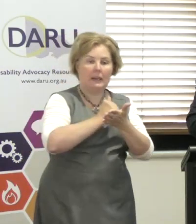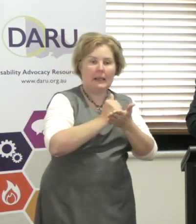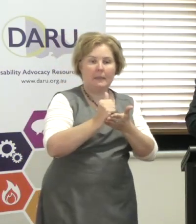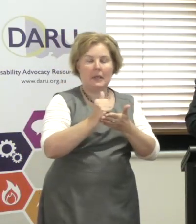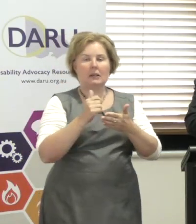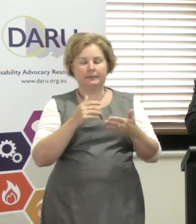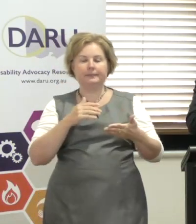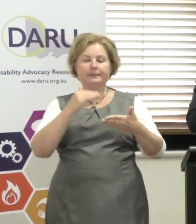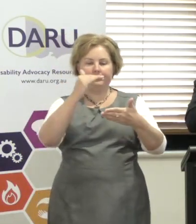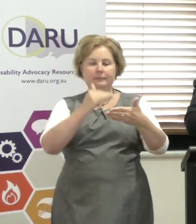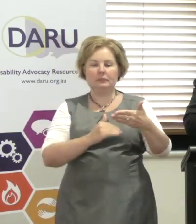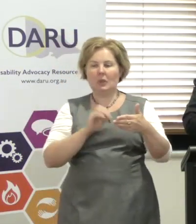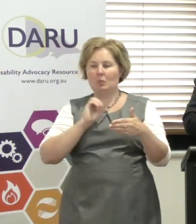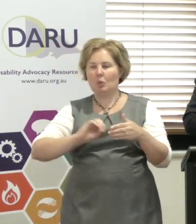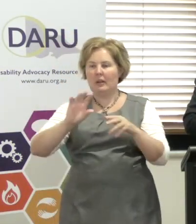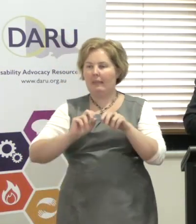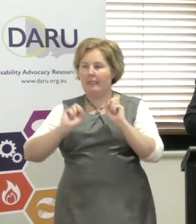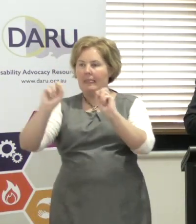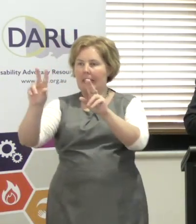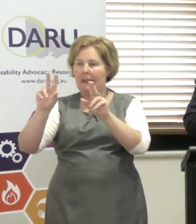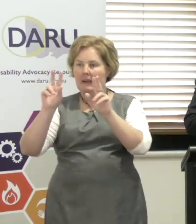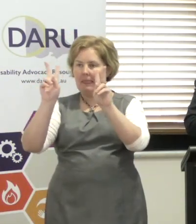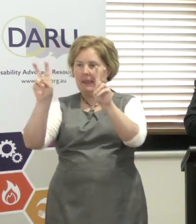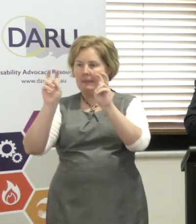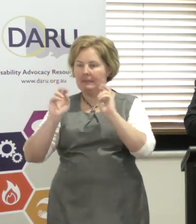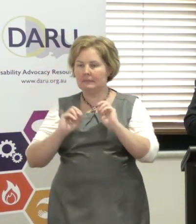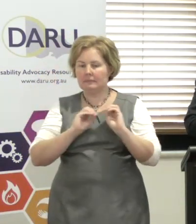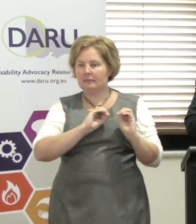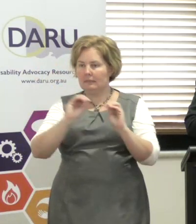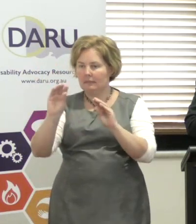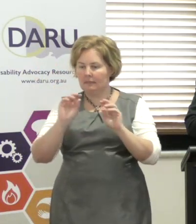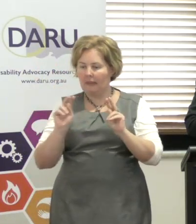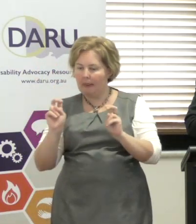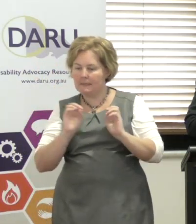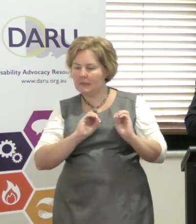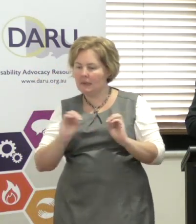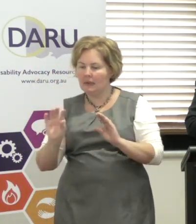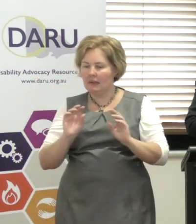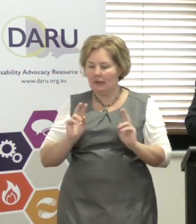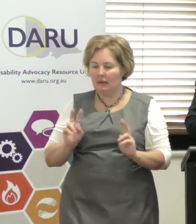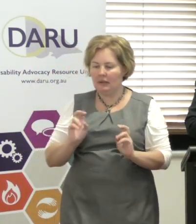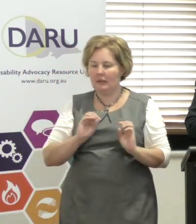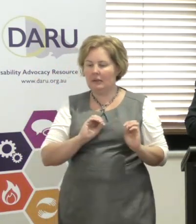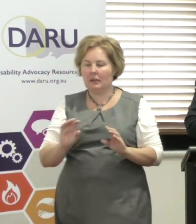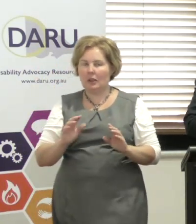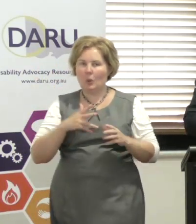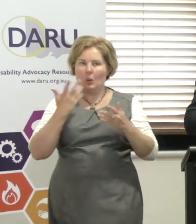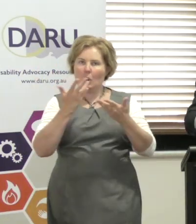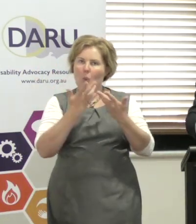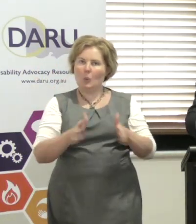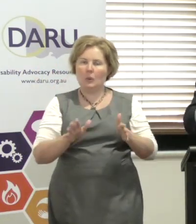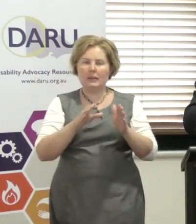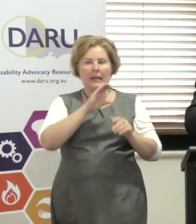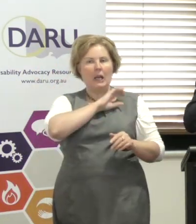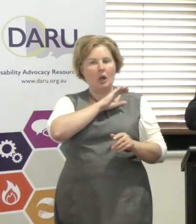doing is losing the character of the story, the humanity of the story. So we wanted to keep that humanity and